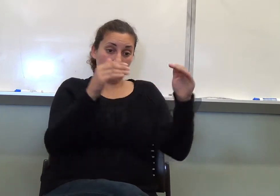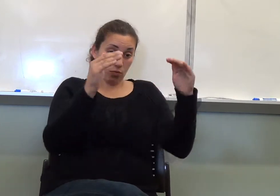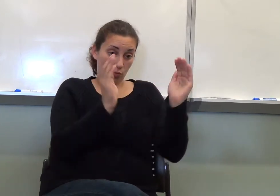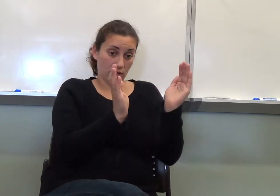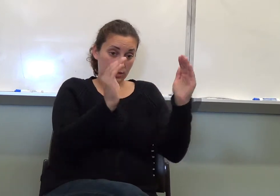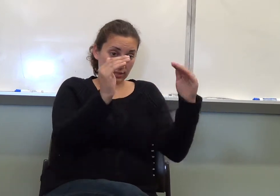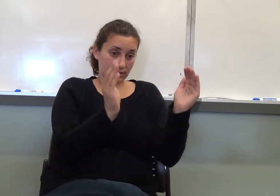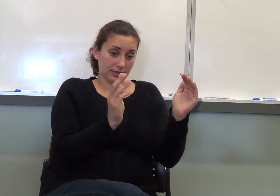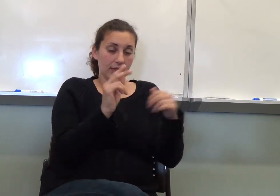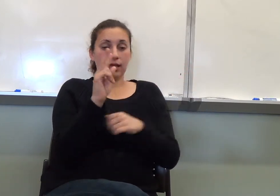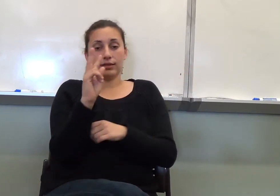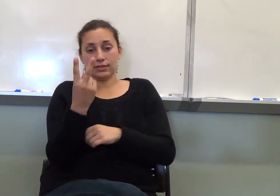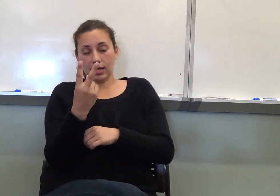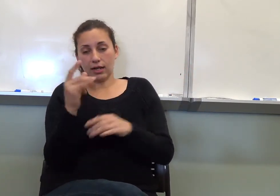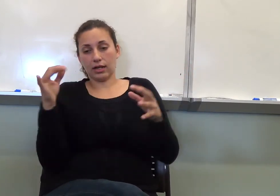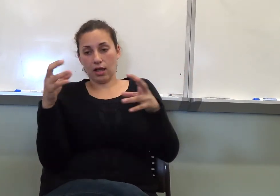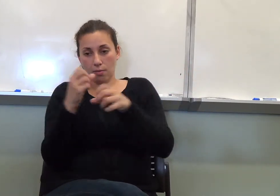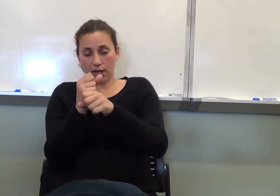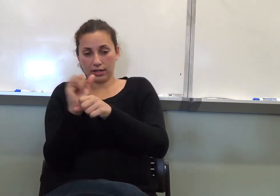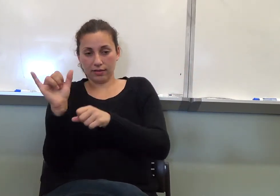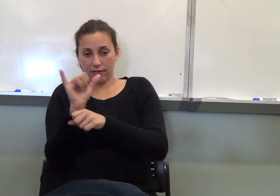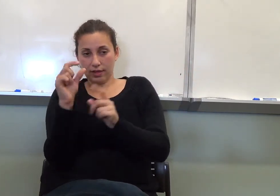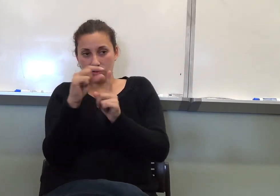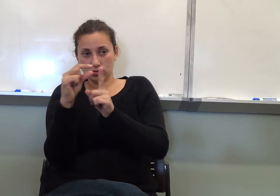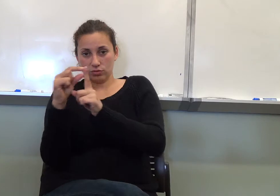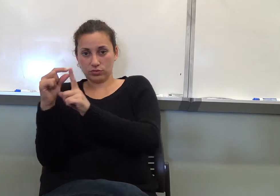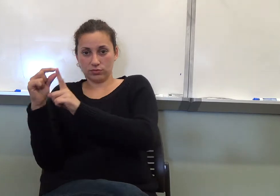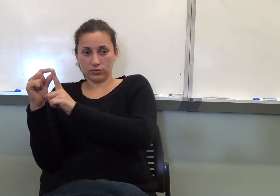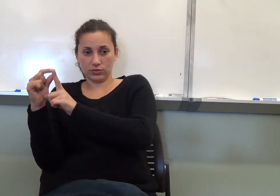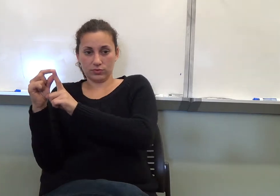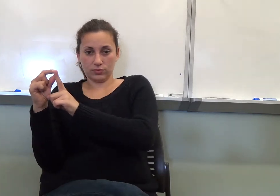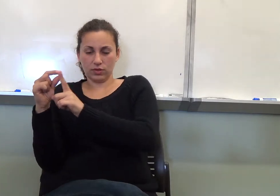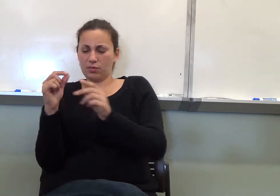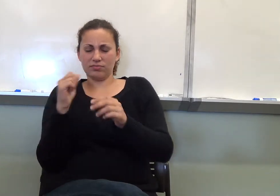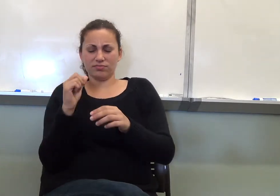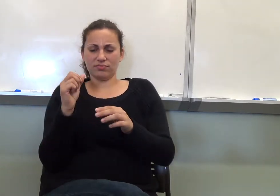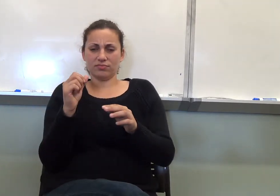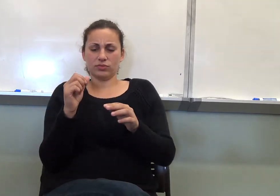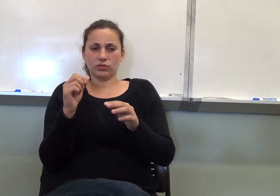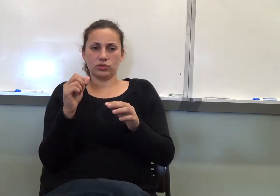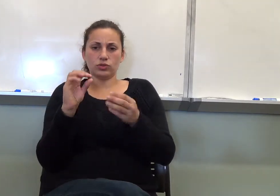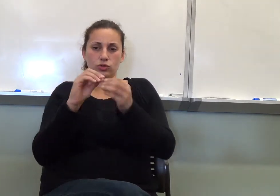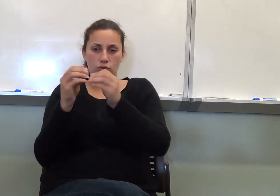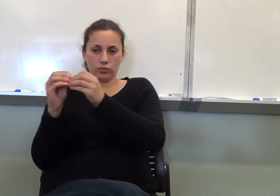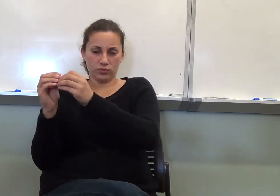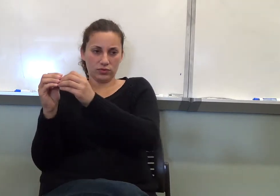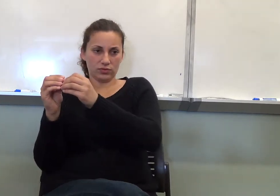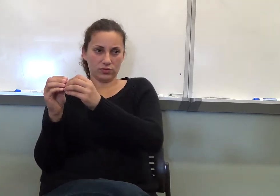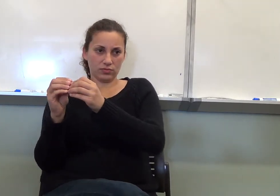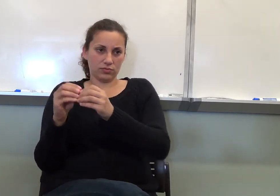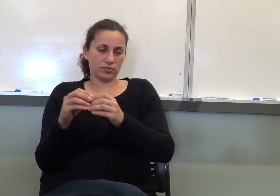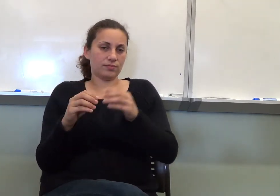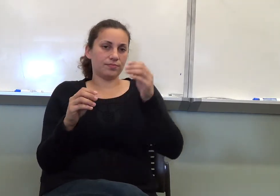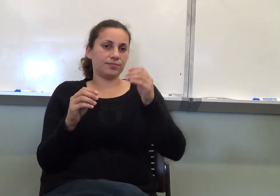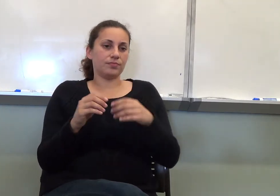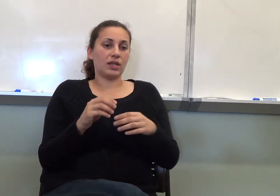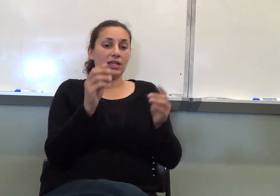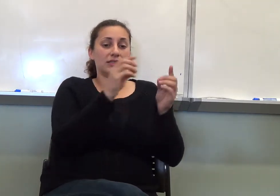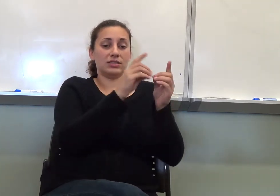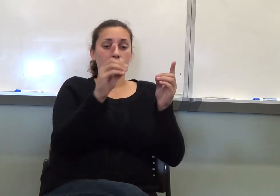terms. The parentheses indicate that an operation has to be done. That's a distributive law. Distributive laws will always